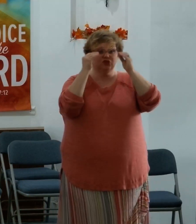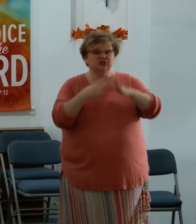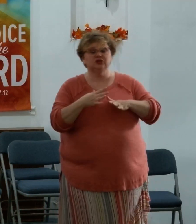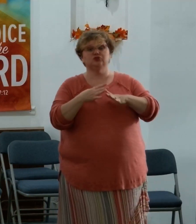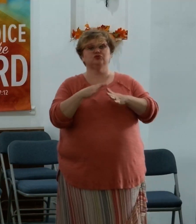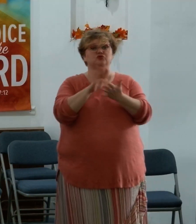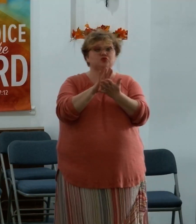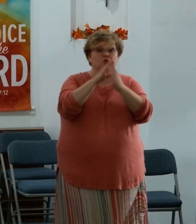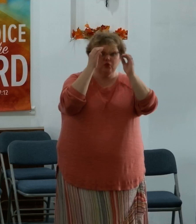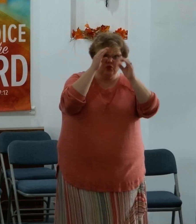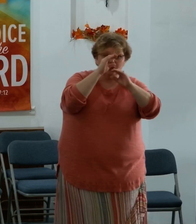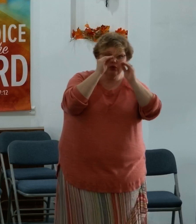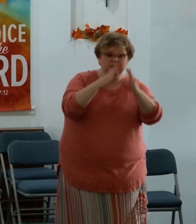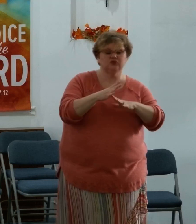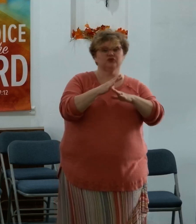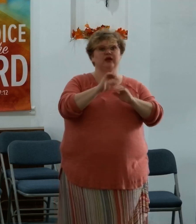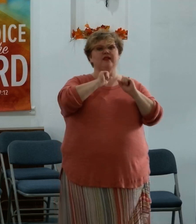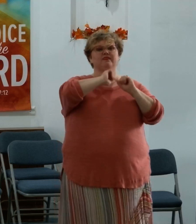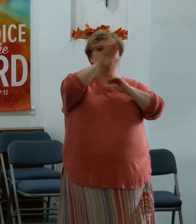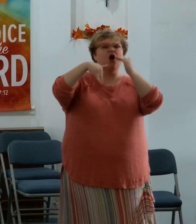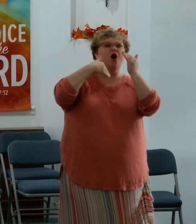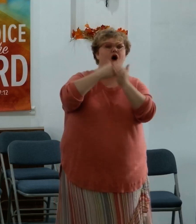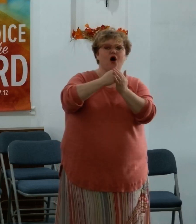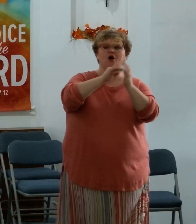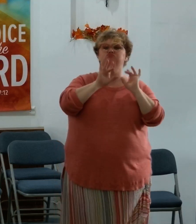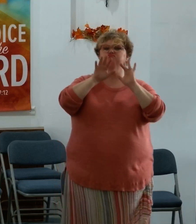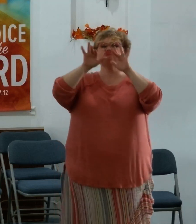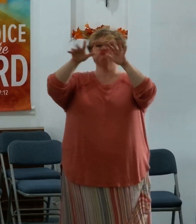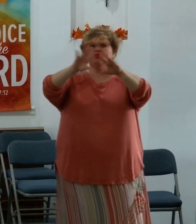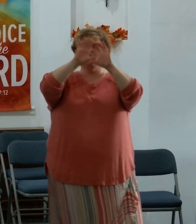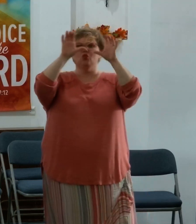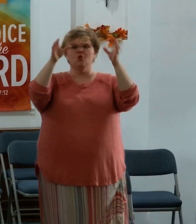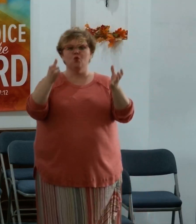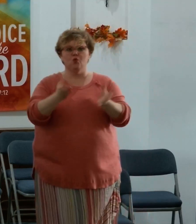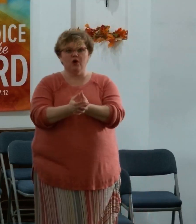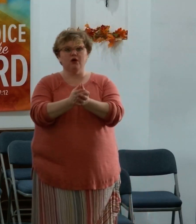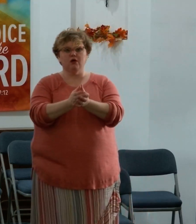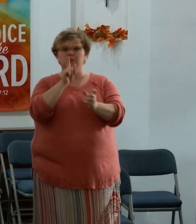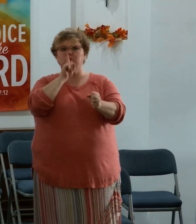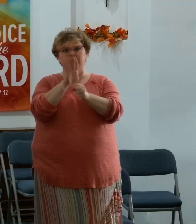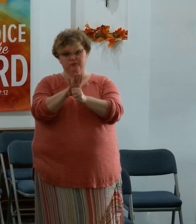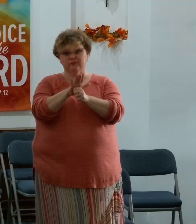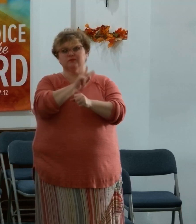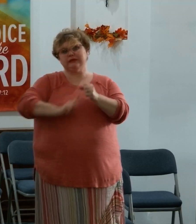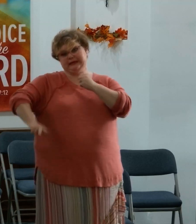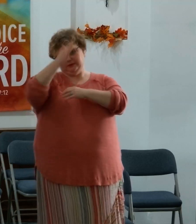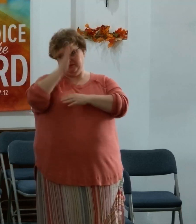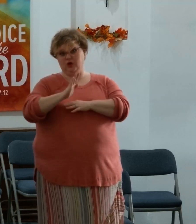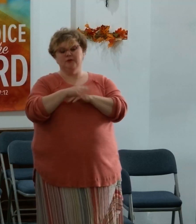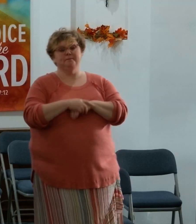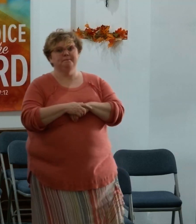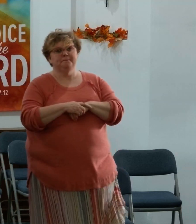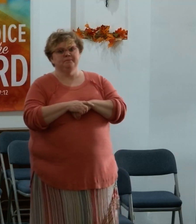our world as Christian people dedicated to the kingdom of God. That's the influence this church has had